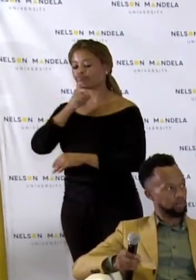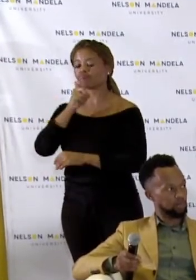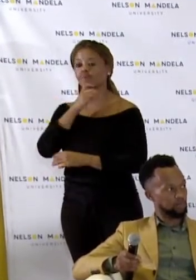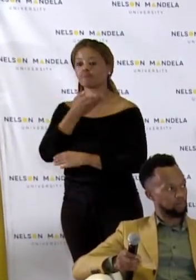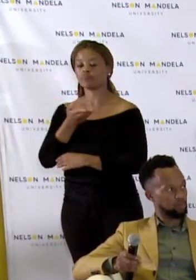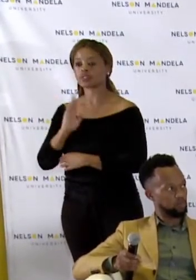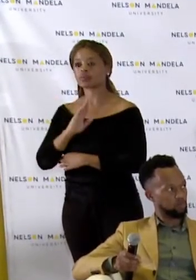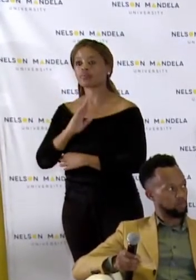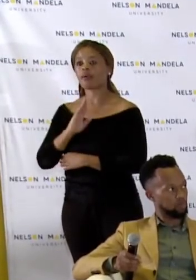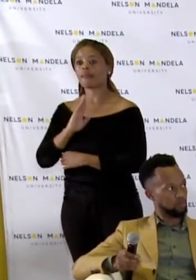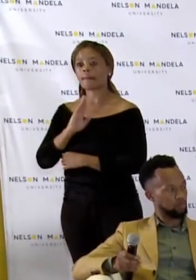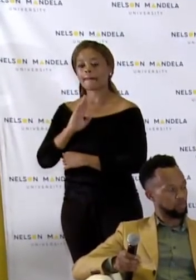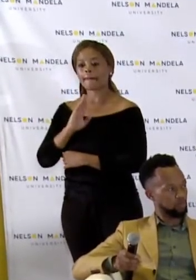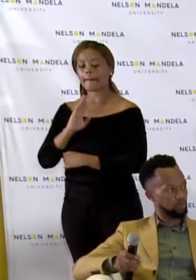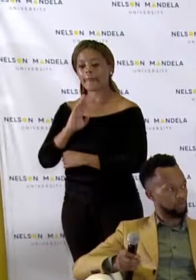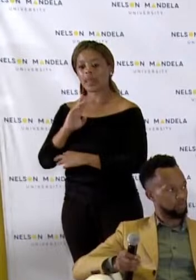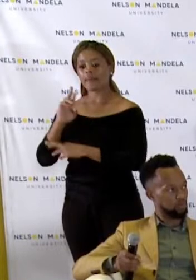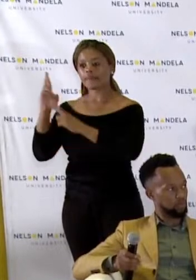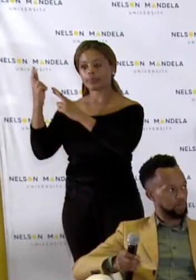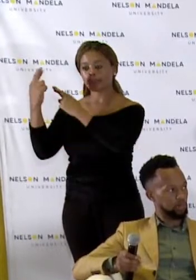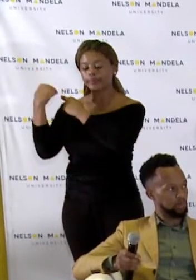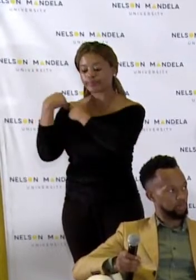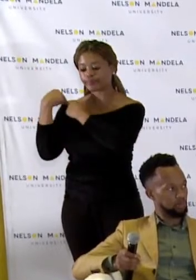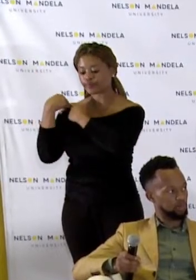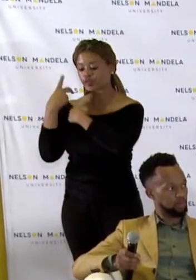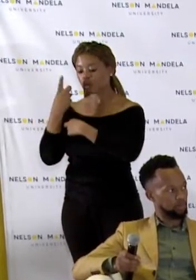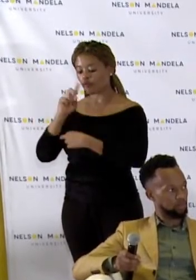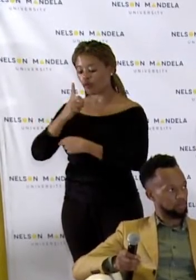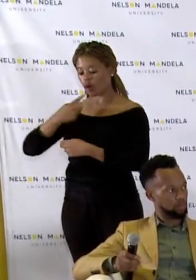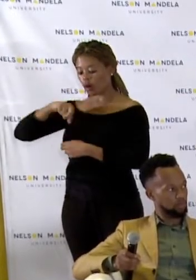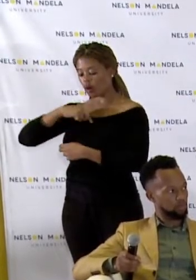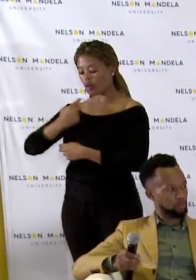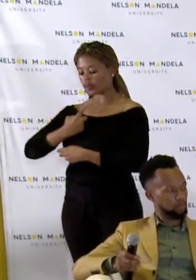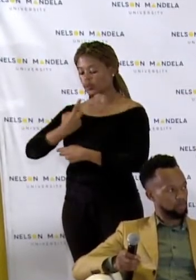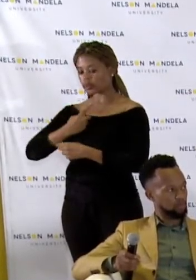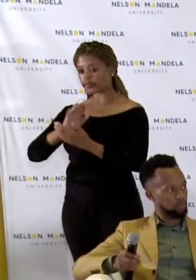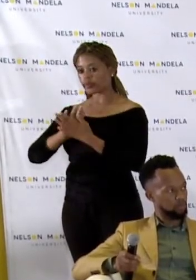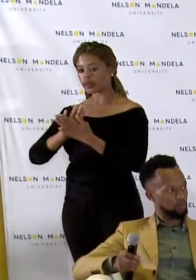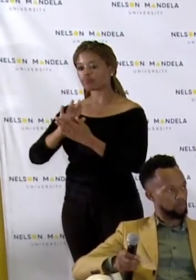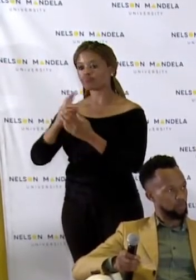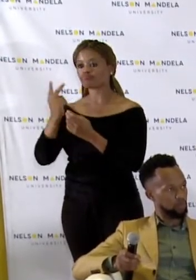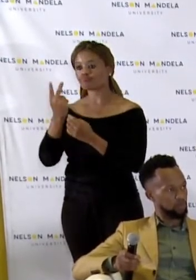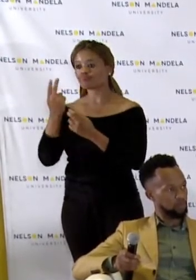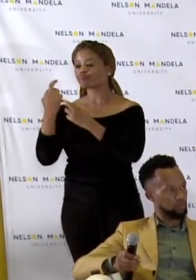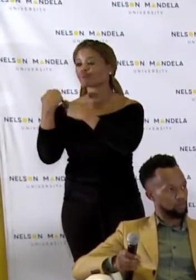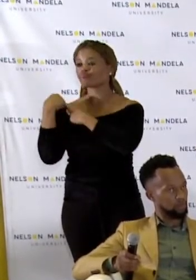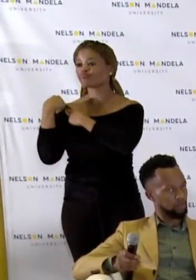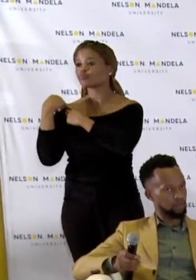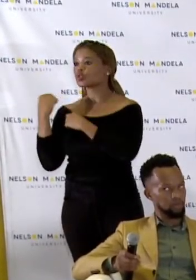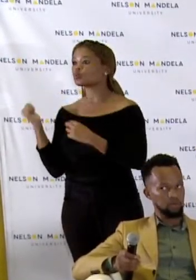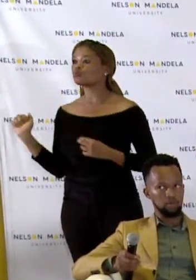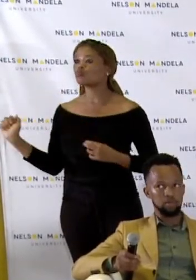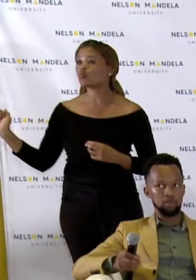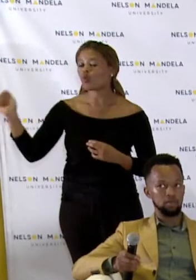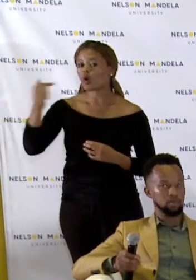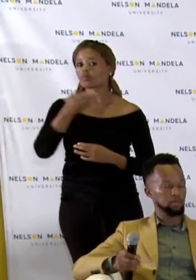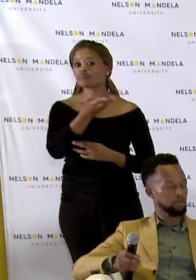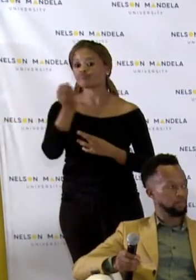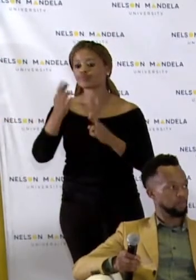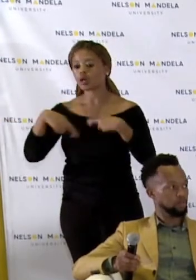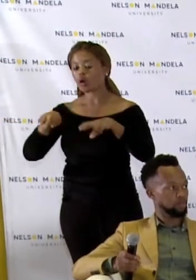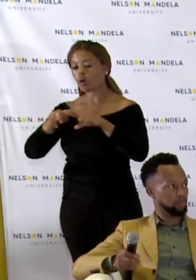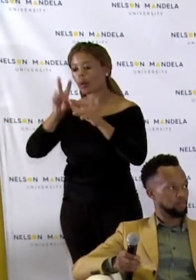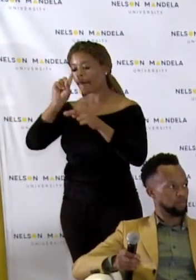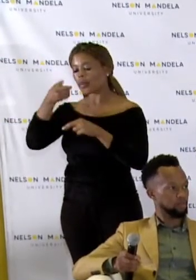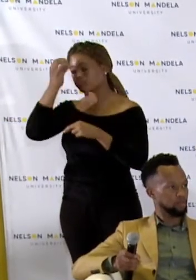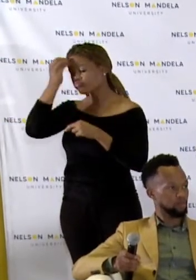them. So it is a responsibility for ourselves, but it's also a responsibility for everyone in this room to